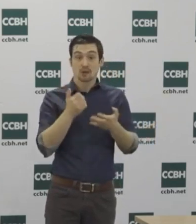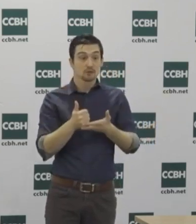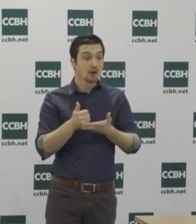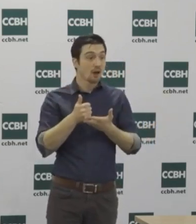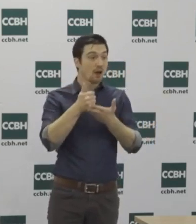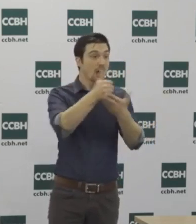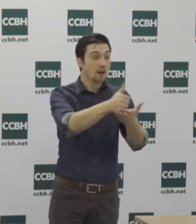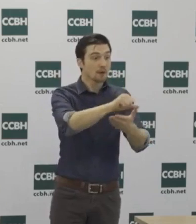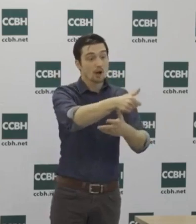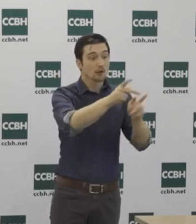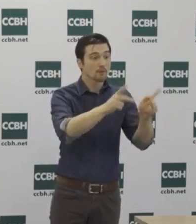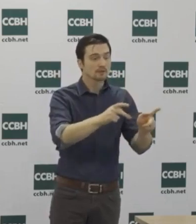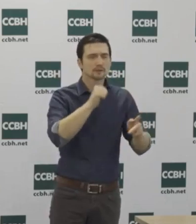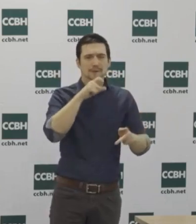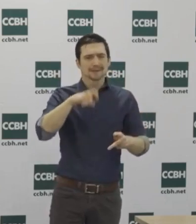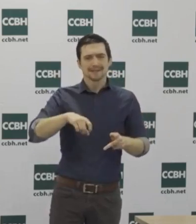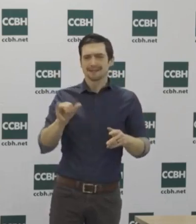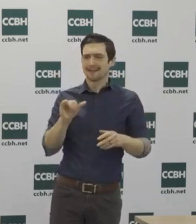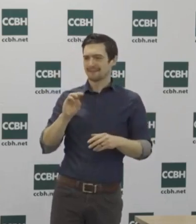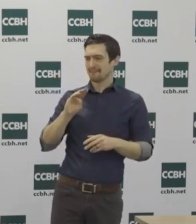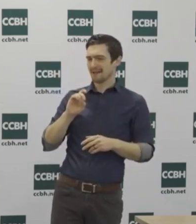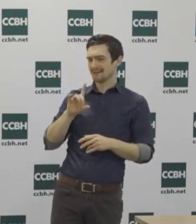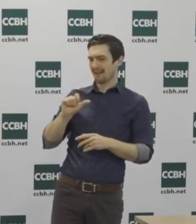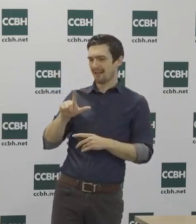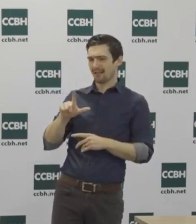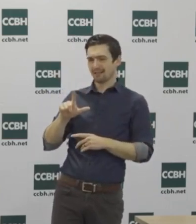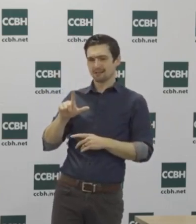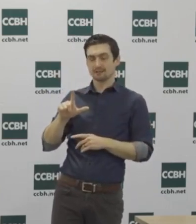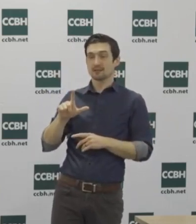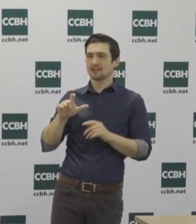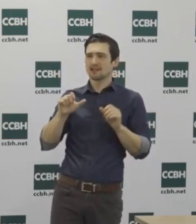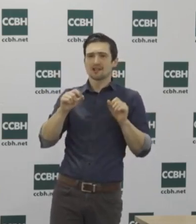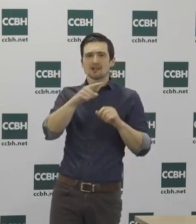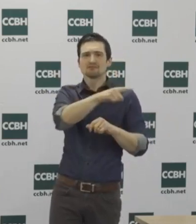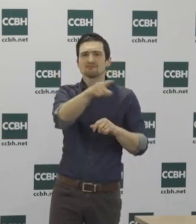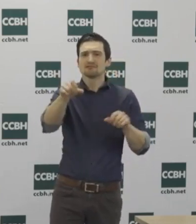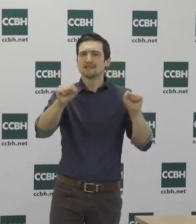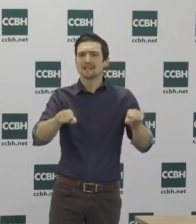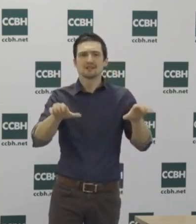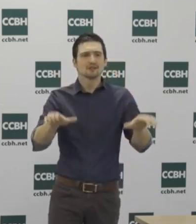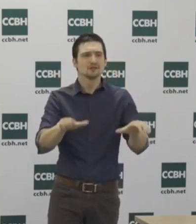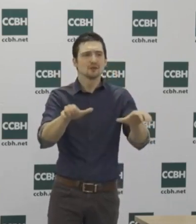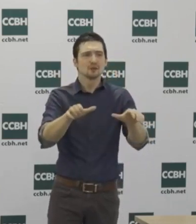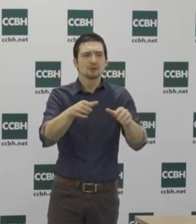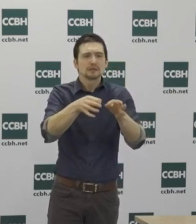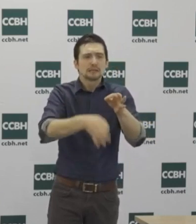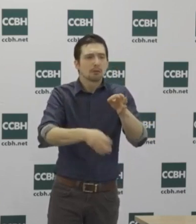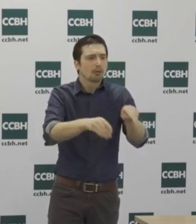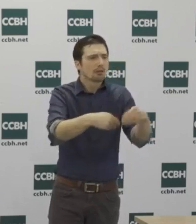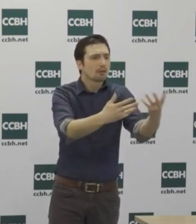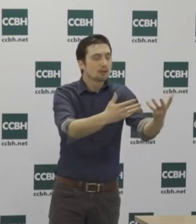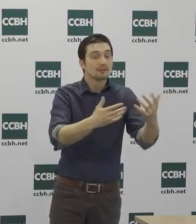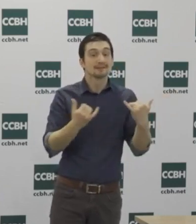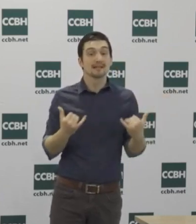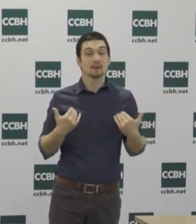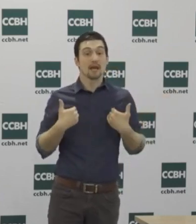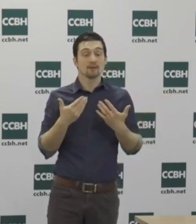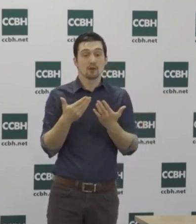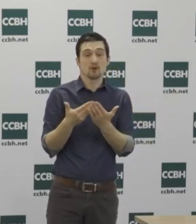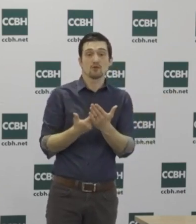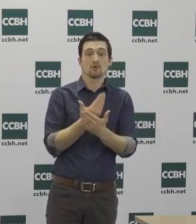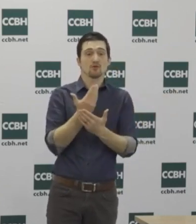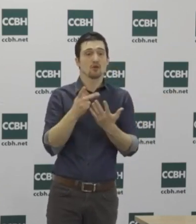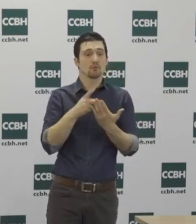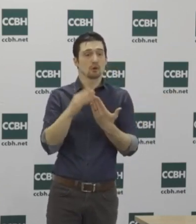Mandel Foundation. Anybody can do something. Today I'm sharing a new program launched by our Department of